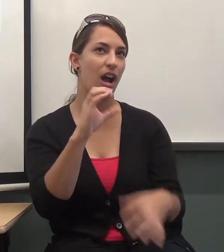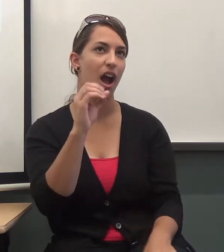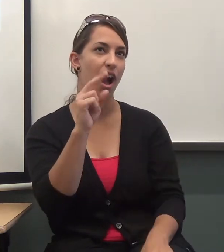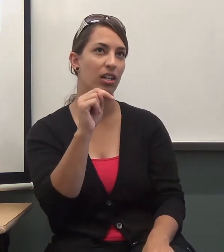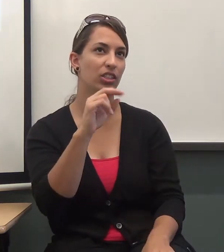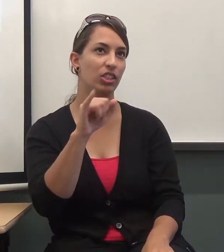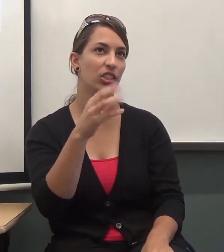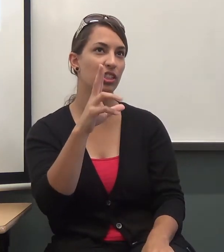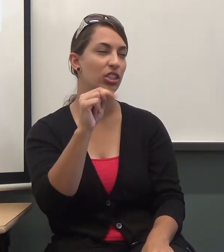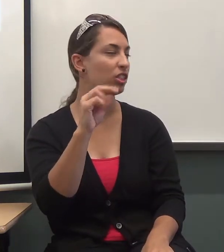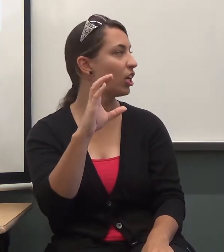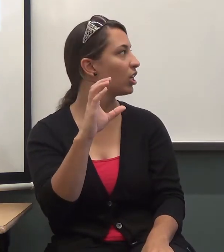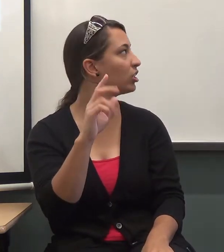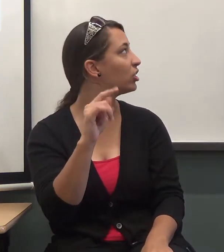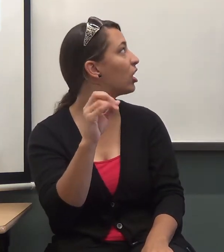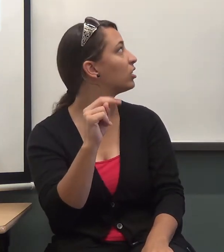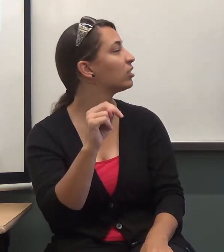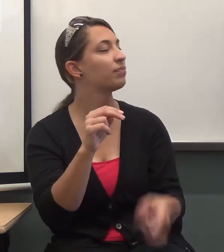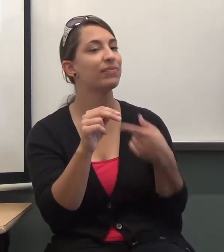So these are the connectors, right?